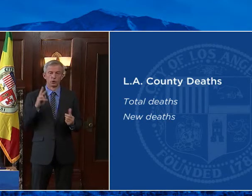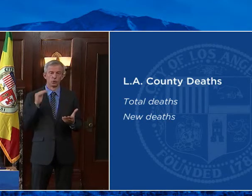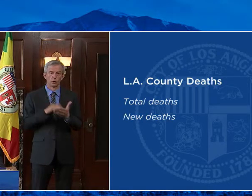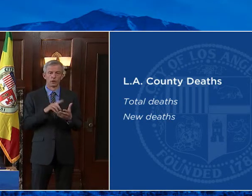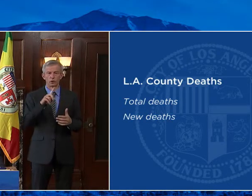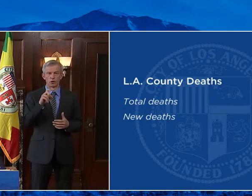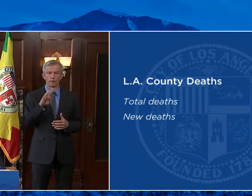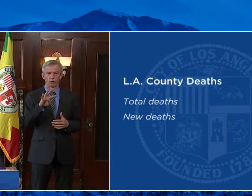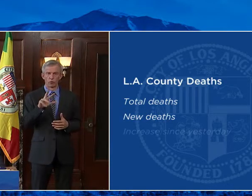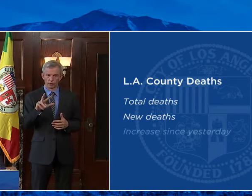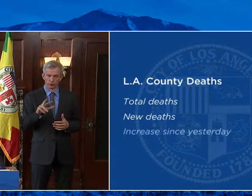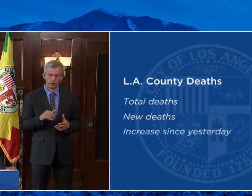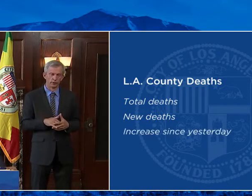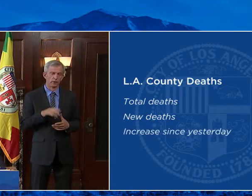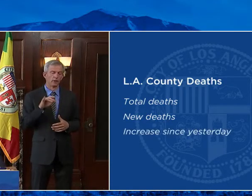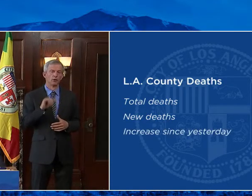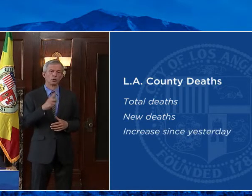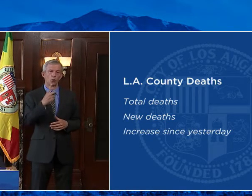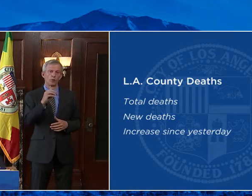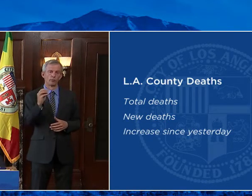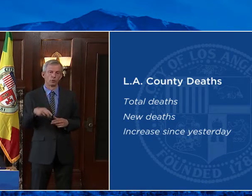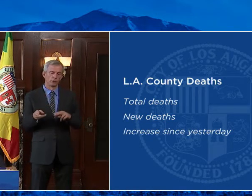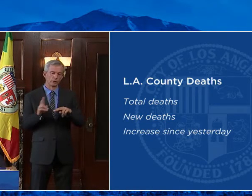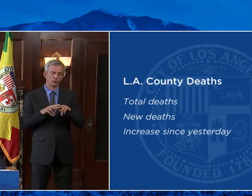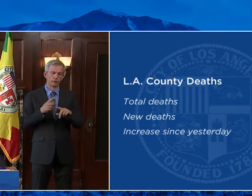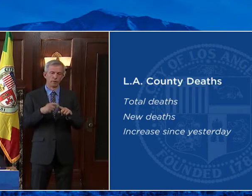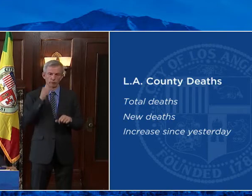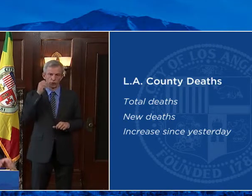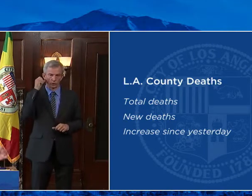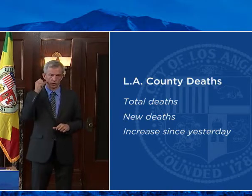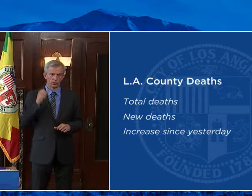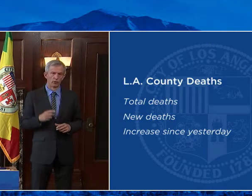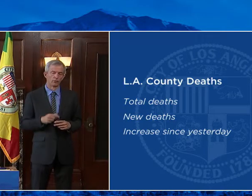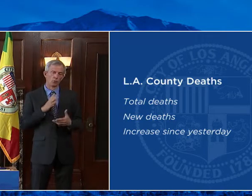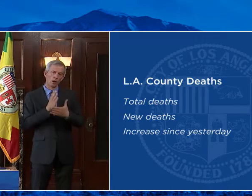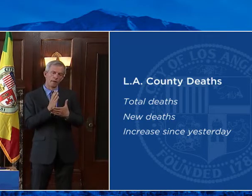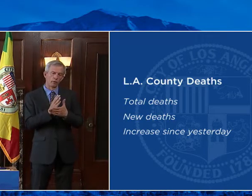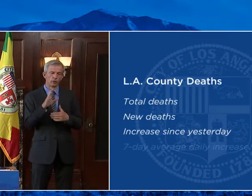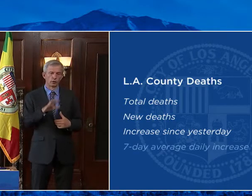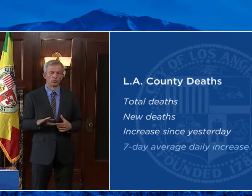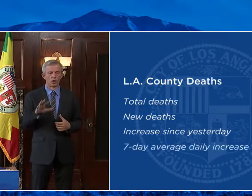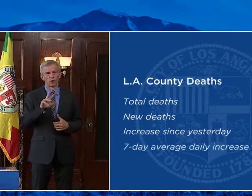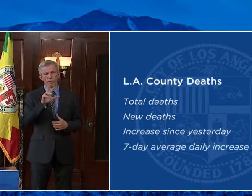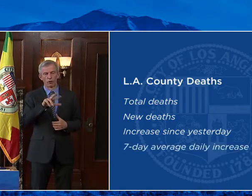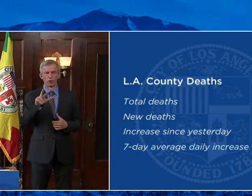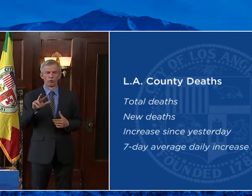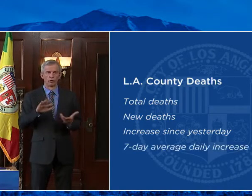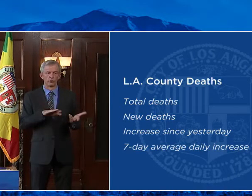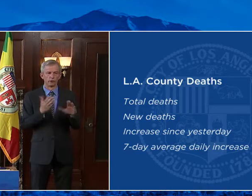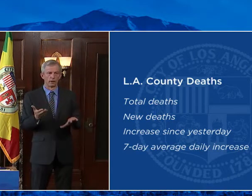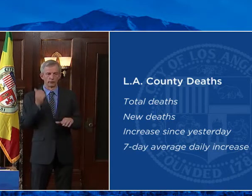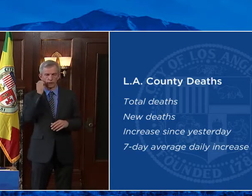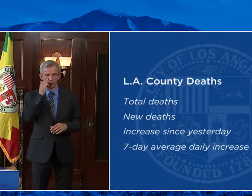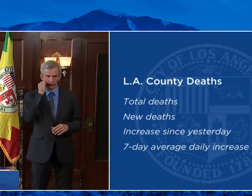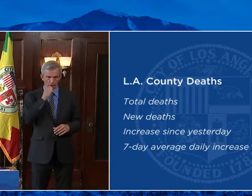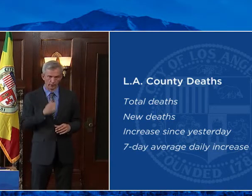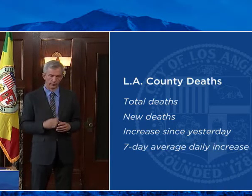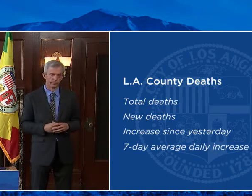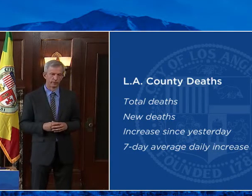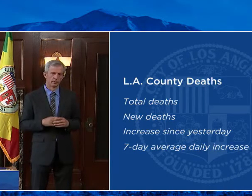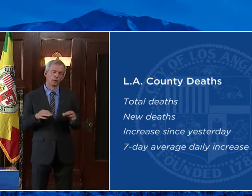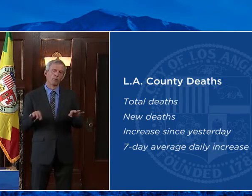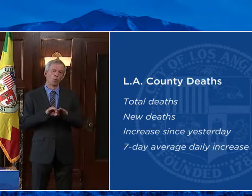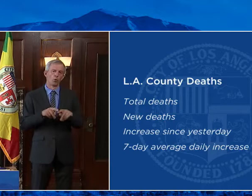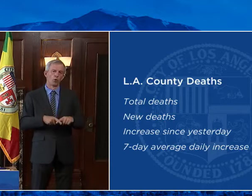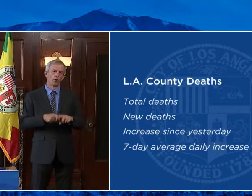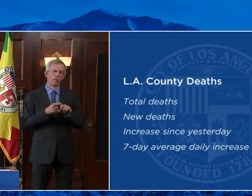2,143. This is a 1% increase since yesterday, and we're averaging about 33 new deaths a day. It's important to pause here because this has